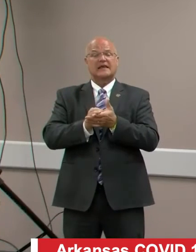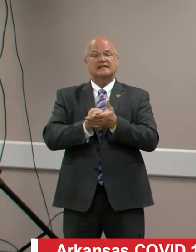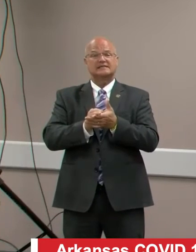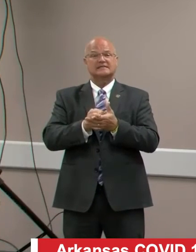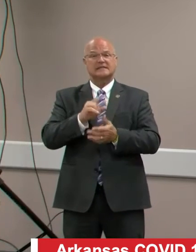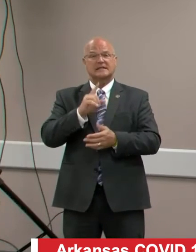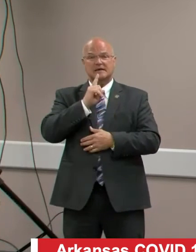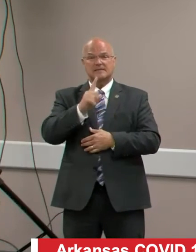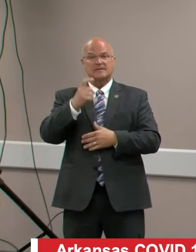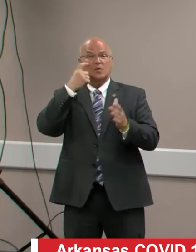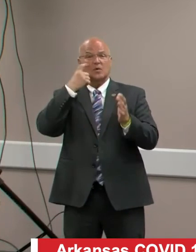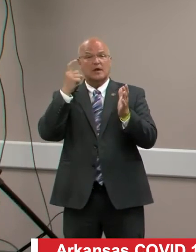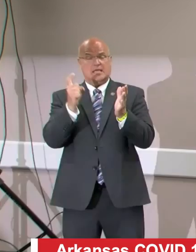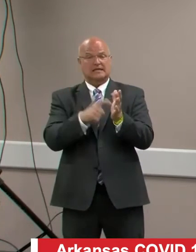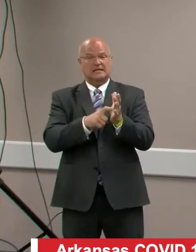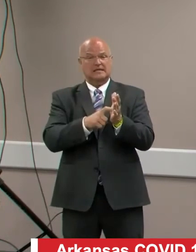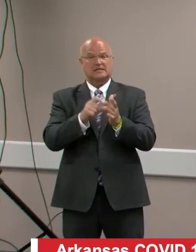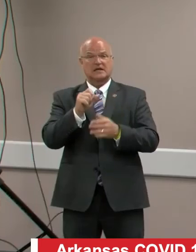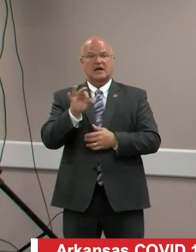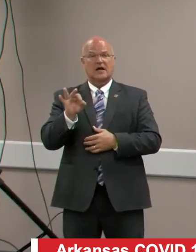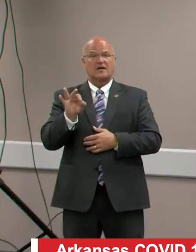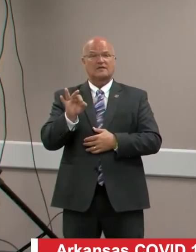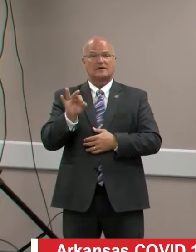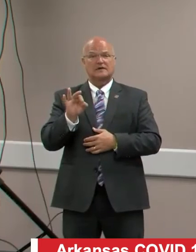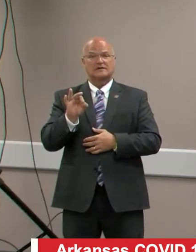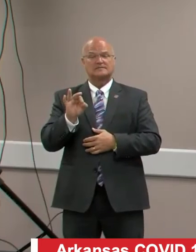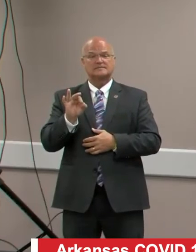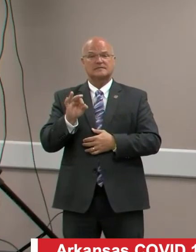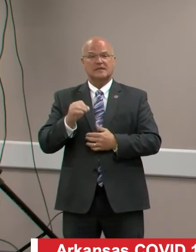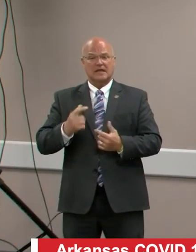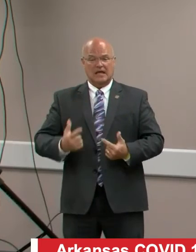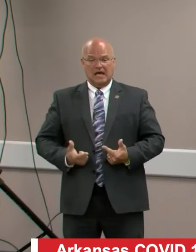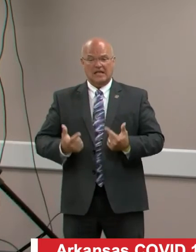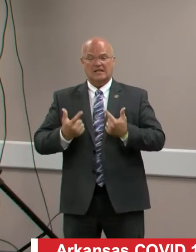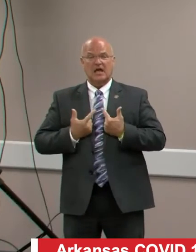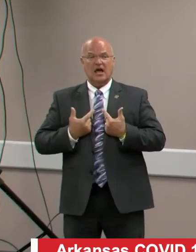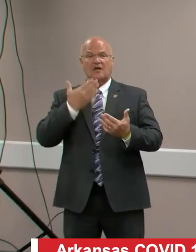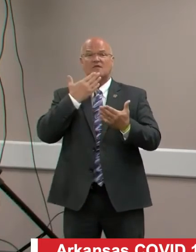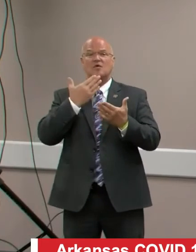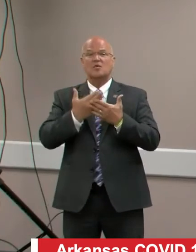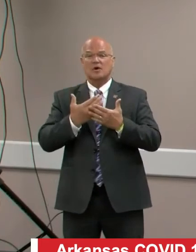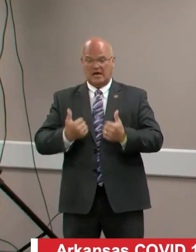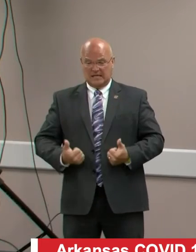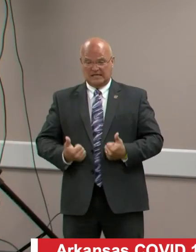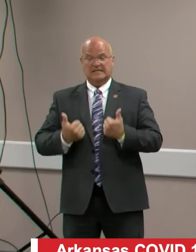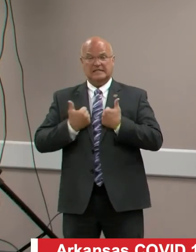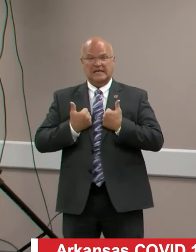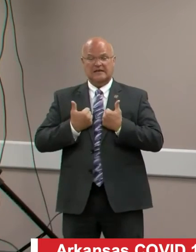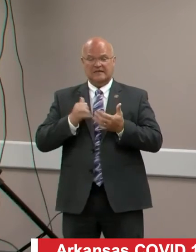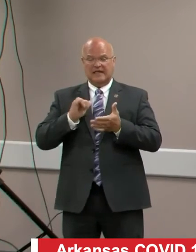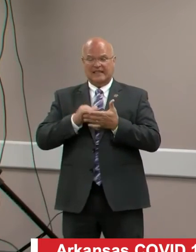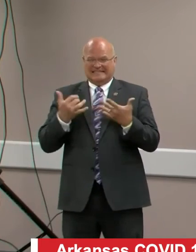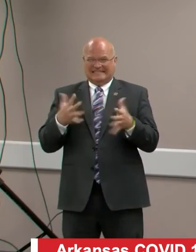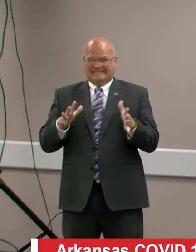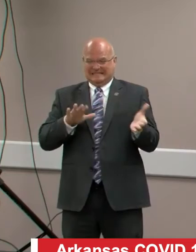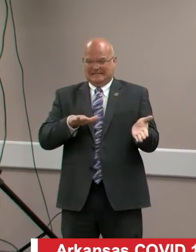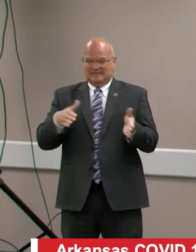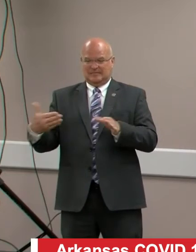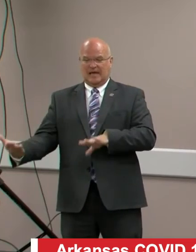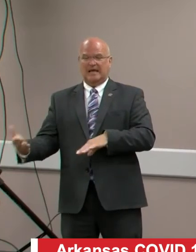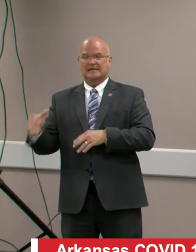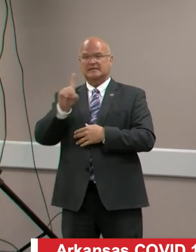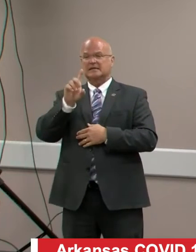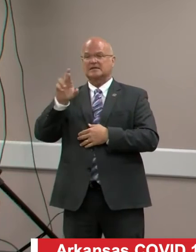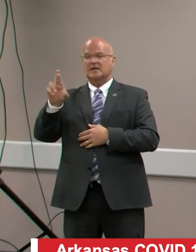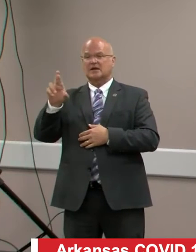the recognition of a life well led but has passed, and Dr.